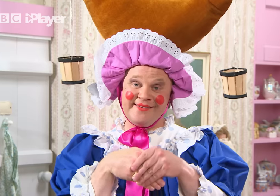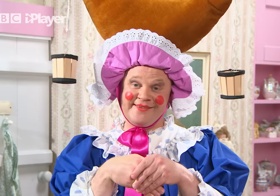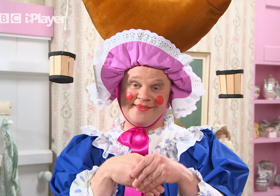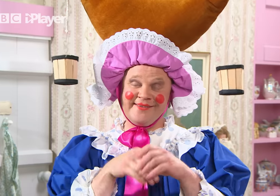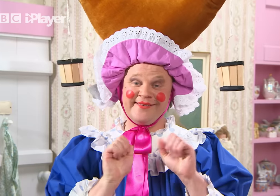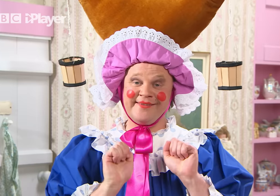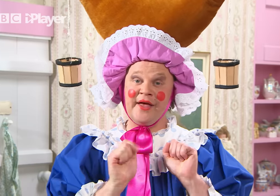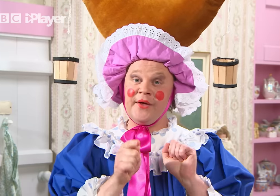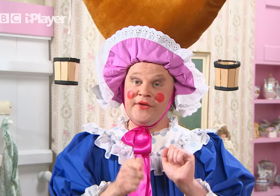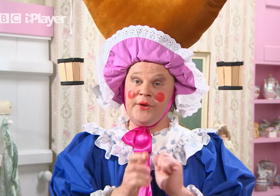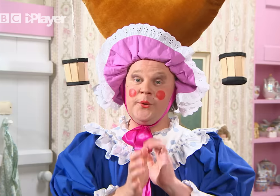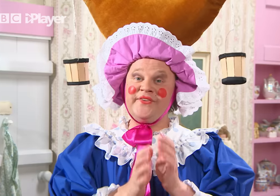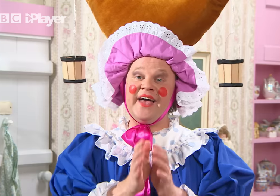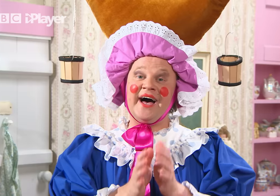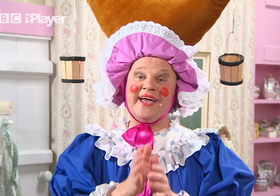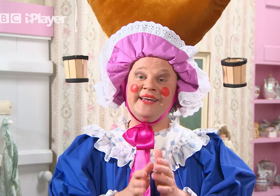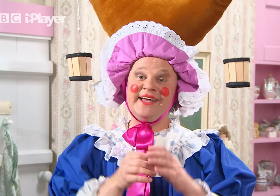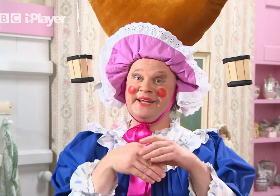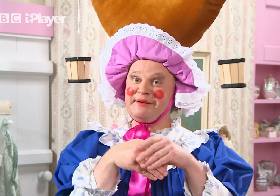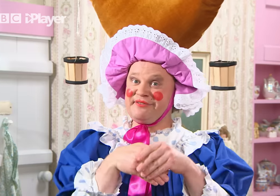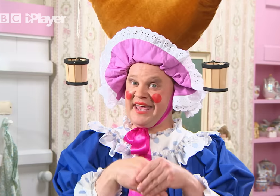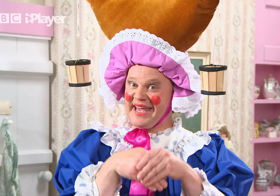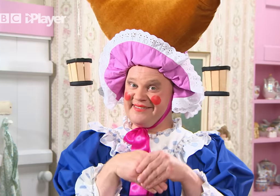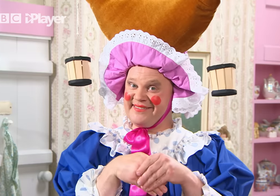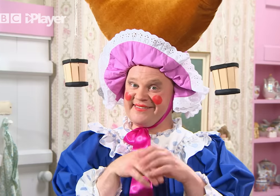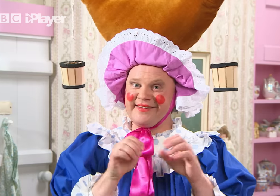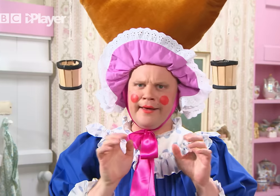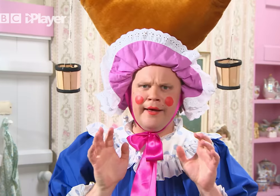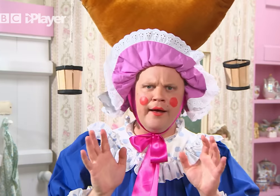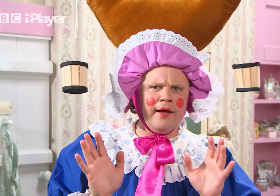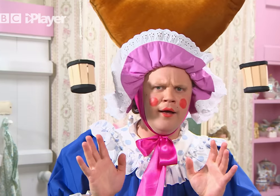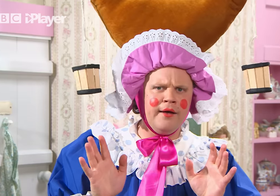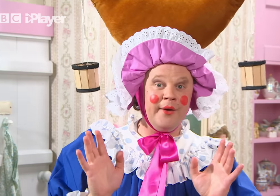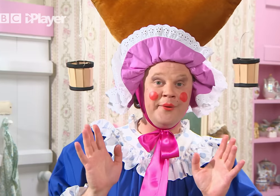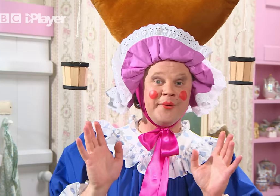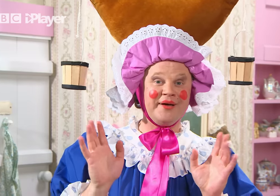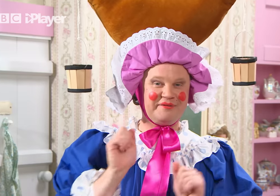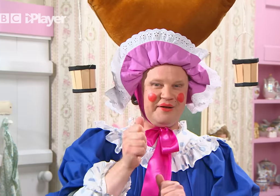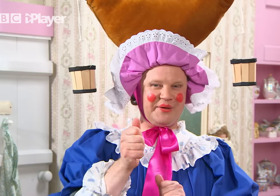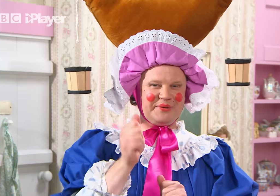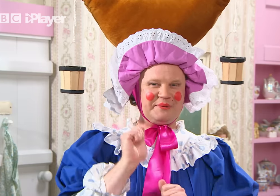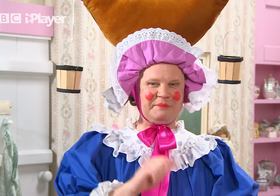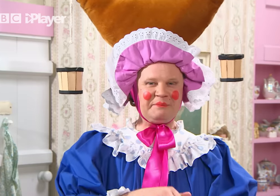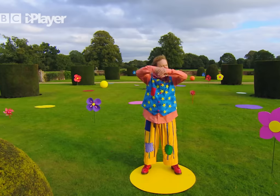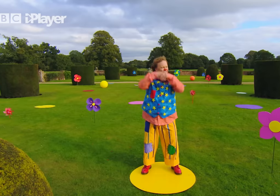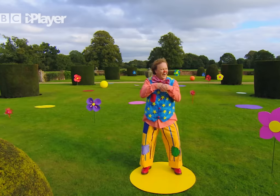Friends. You sign friends. Oh, very good.